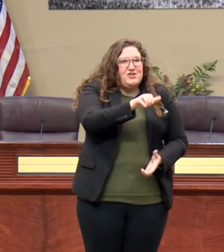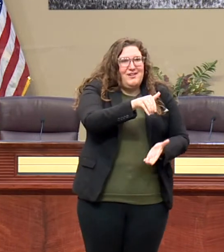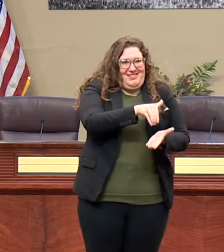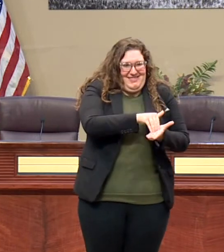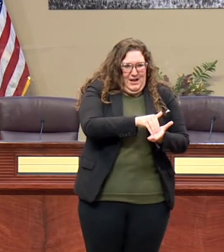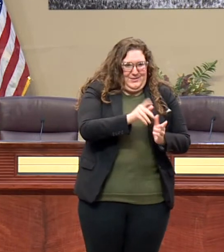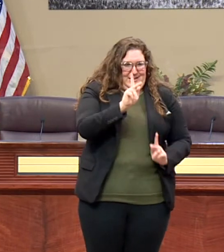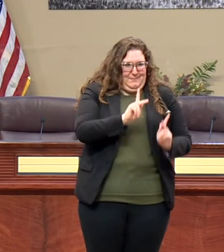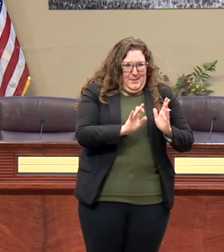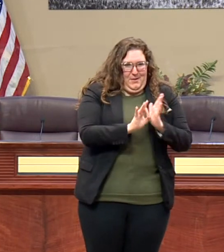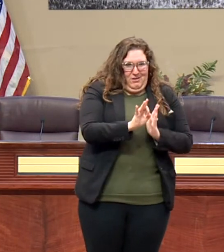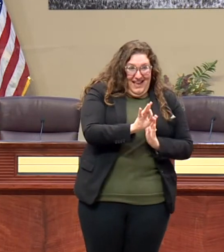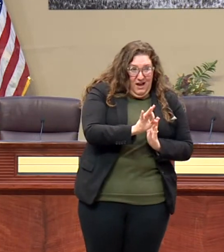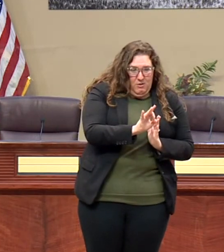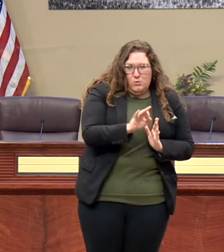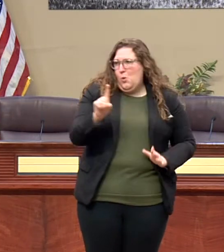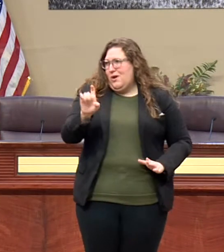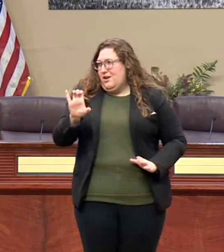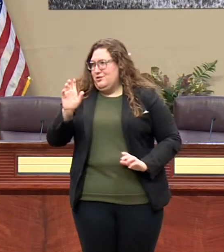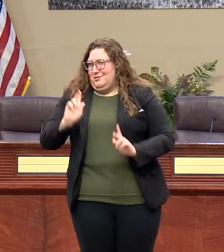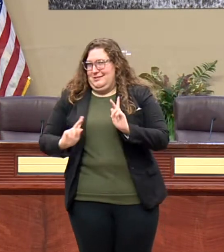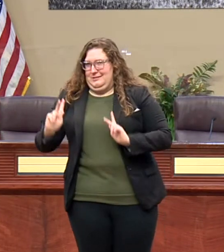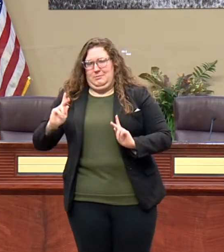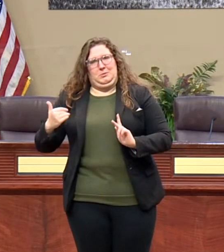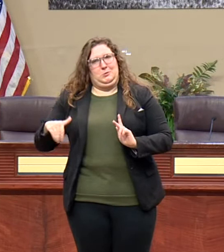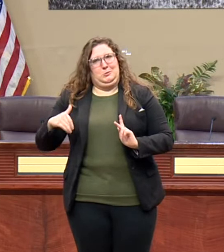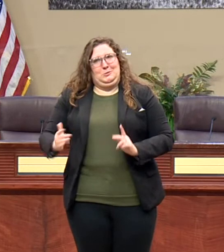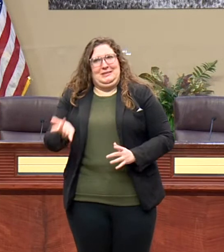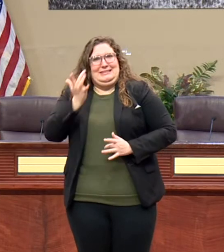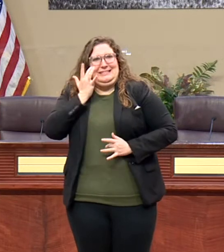So I'll let you all do the math on that one.